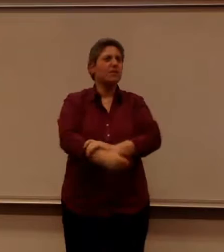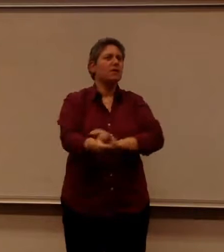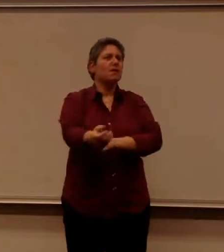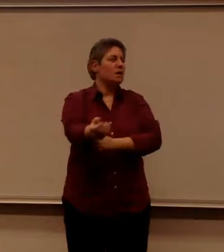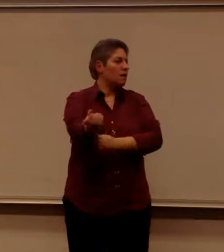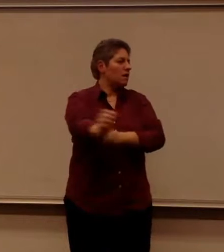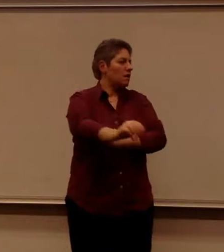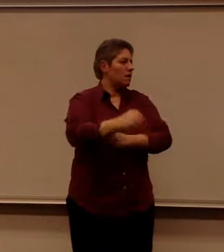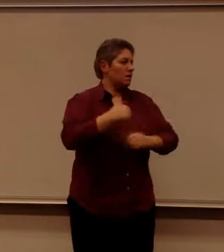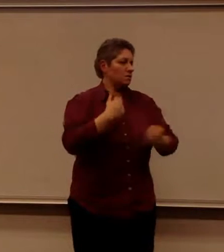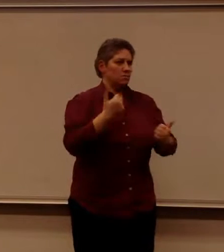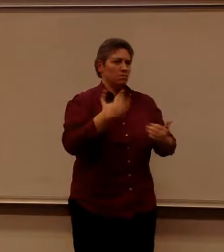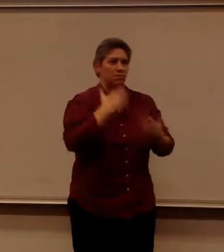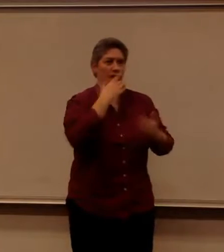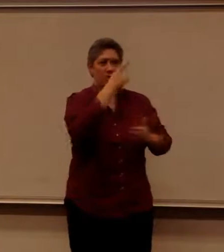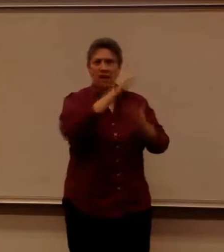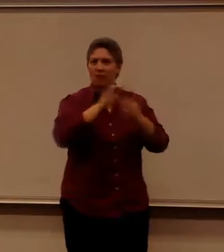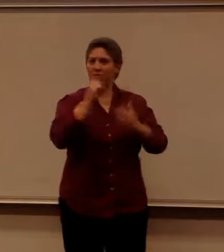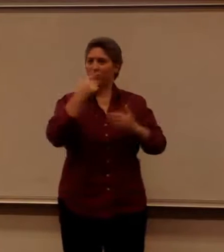stream.